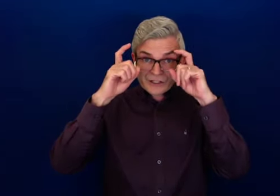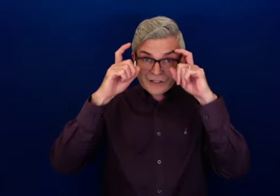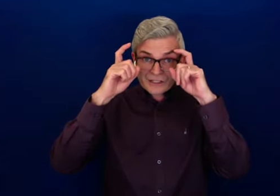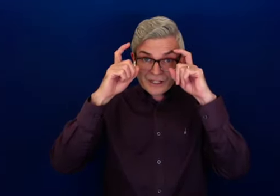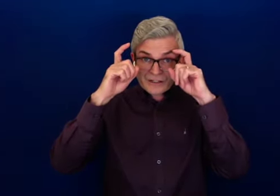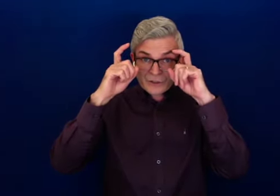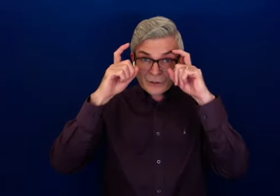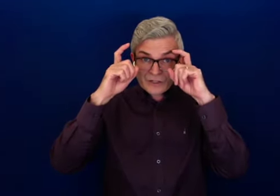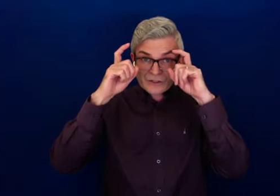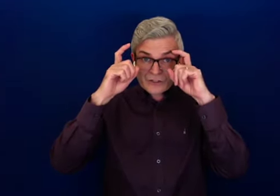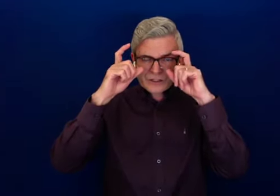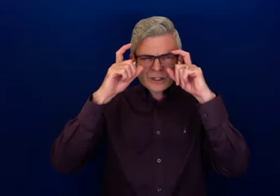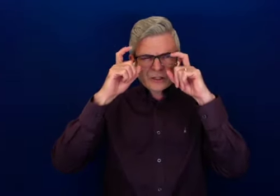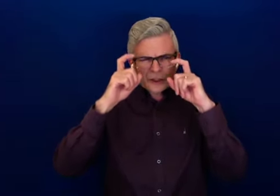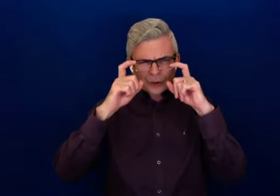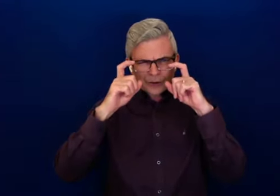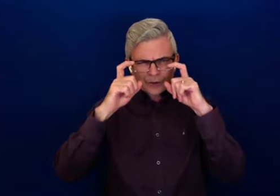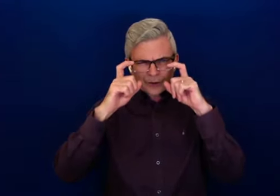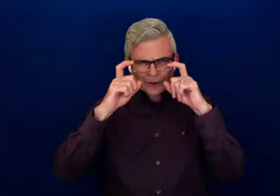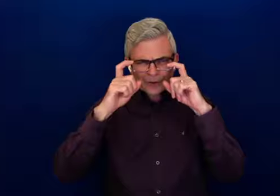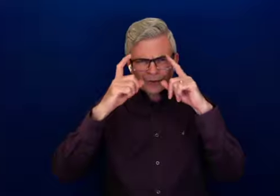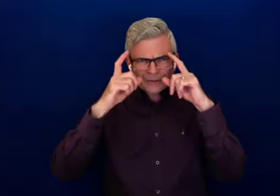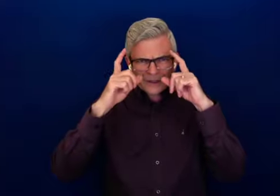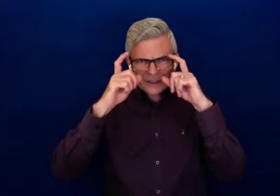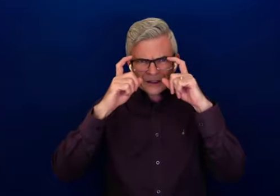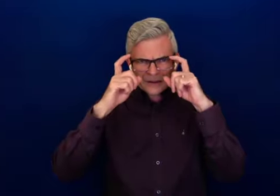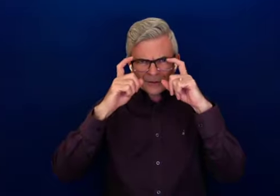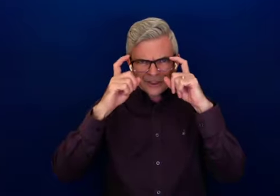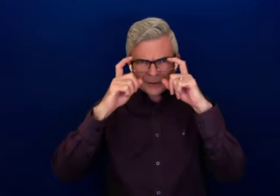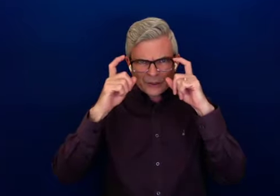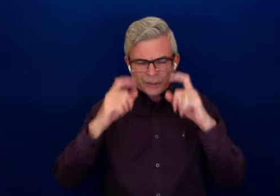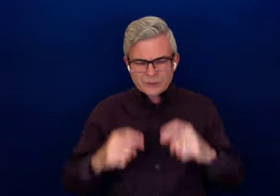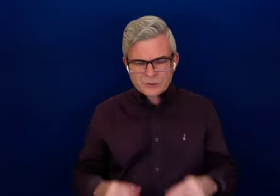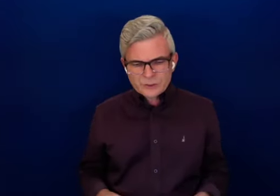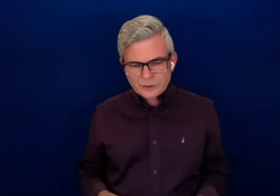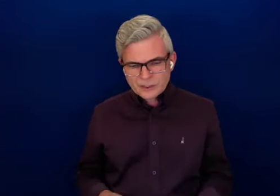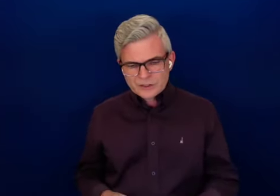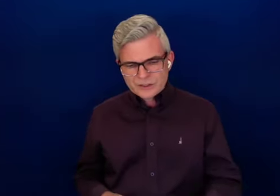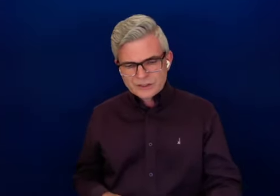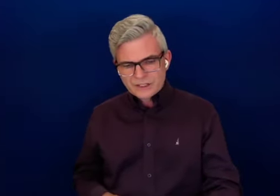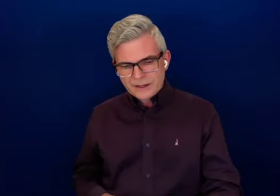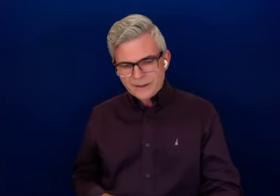transitions and yes, no questions, lowered for WH word questions,